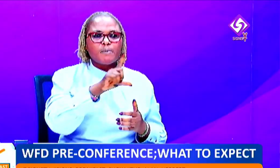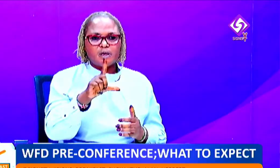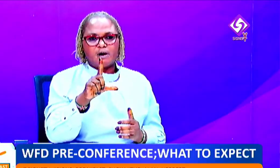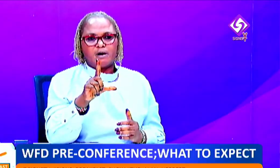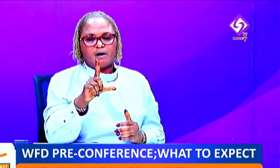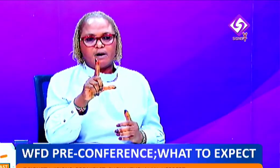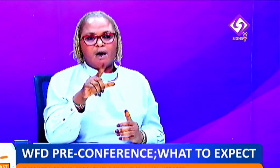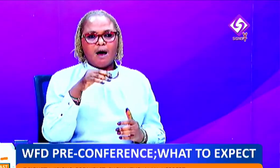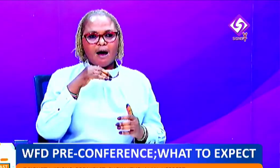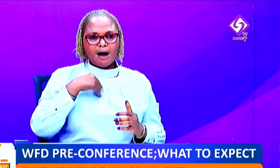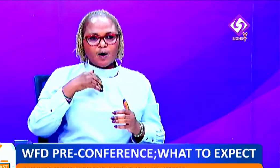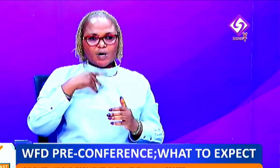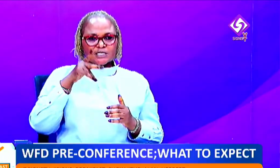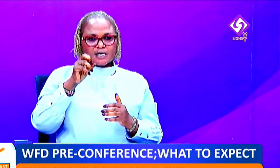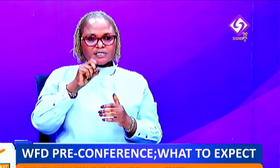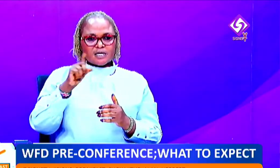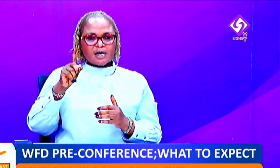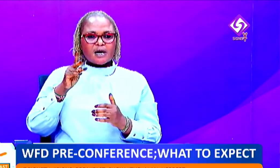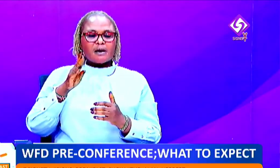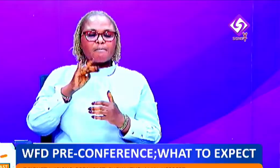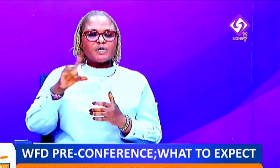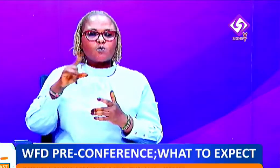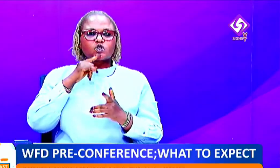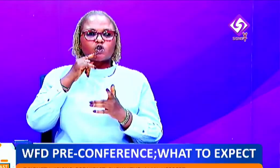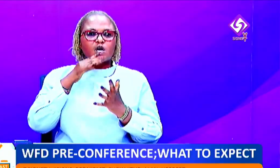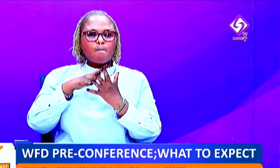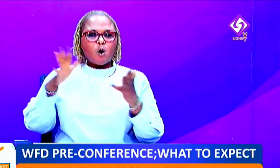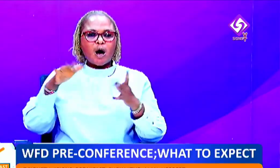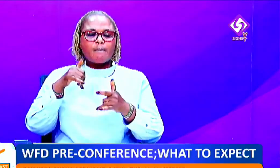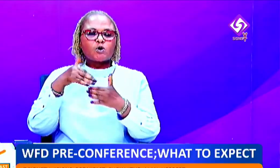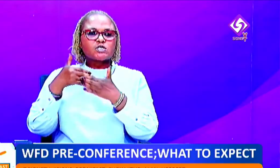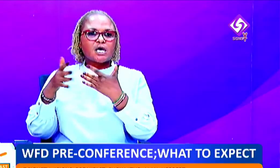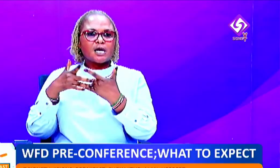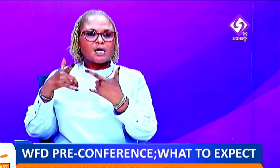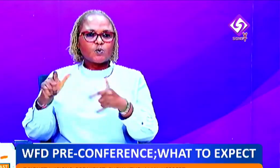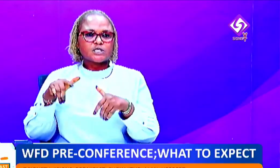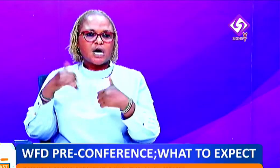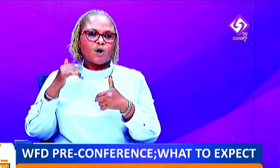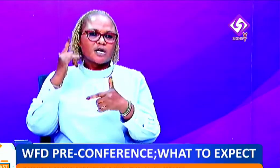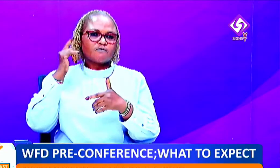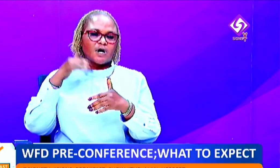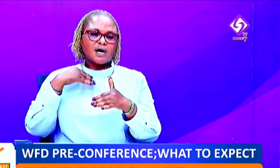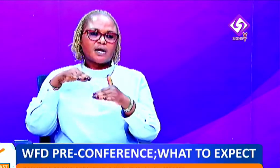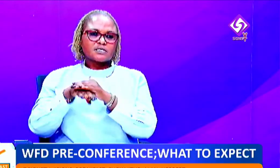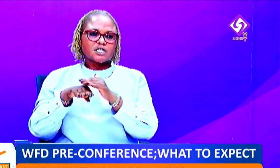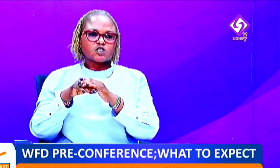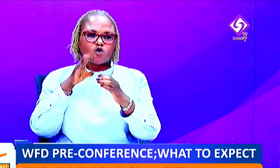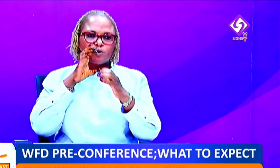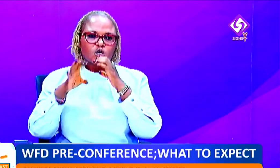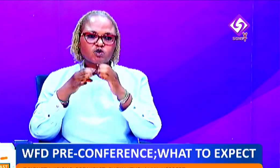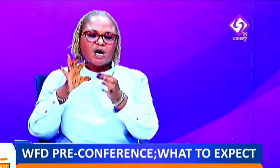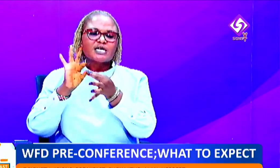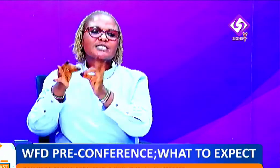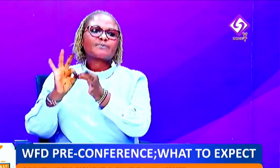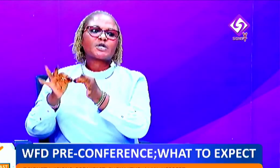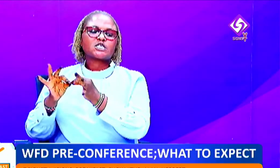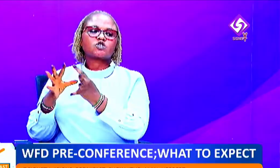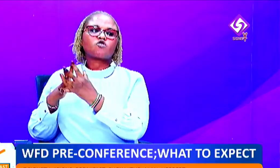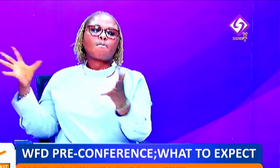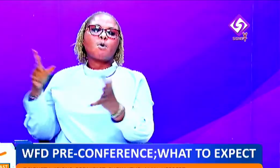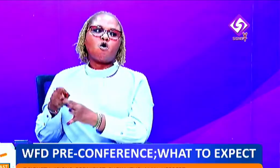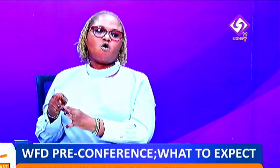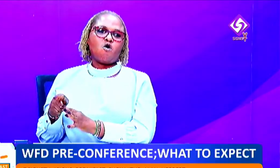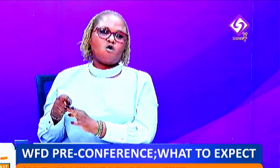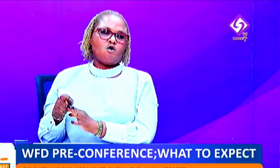deaf education. That was the bill that was in Senate. And the KSL bill that was in Parliament was talking about sign language access and how deaf